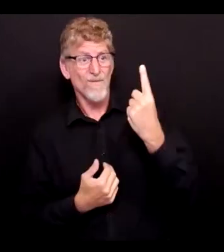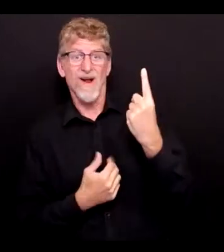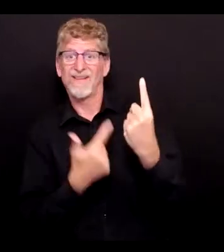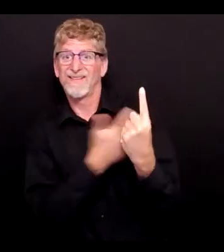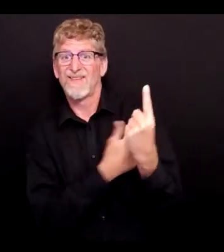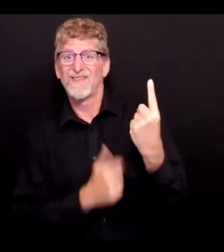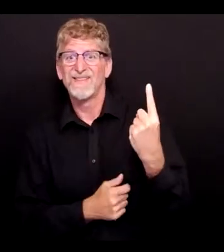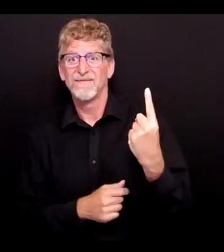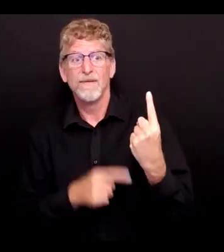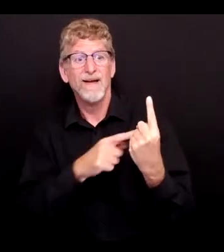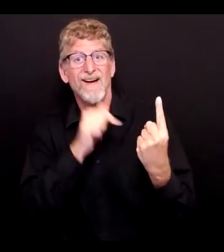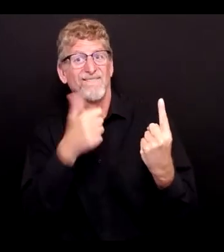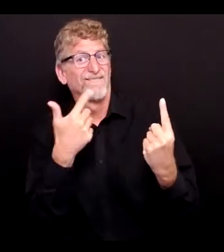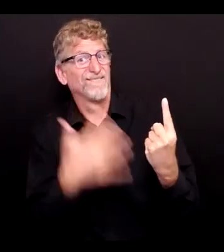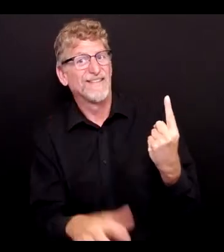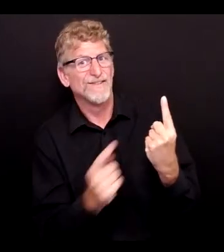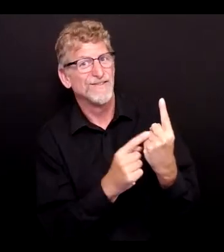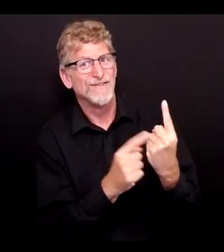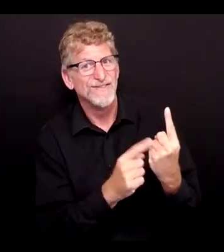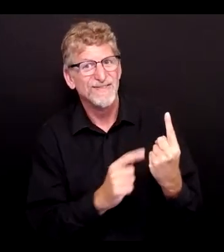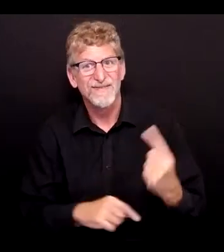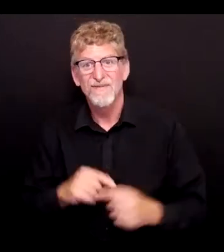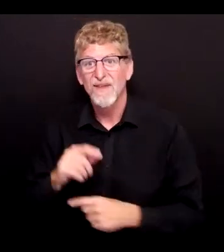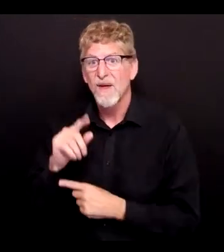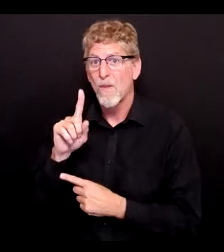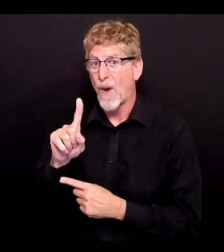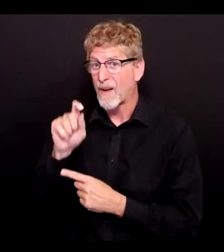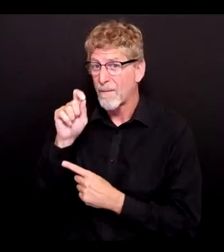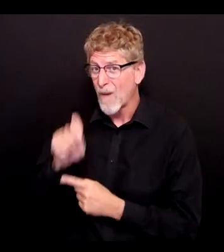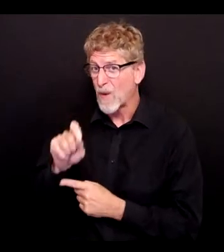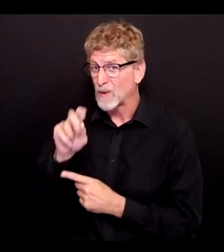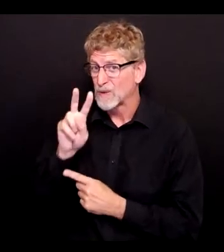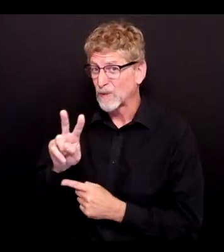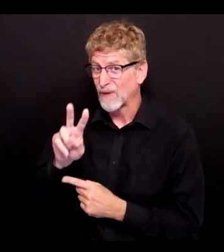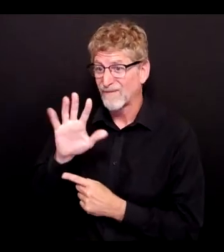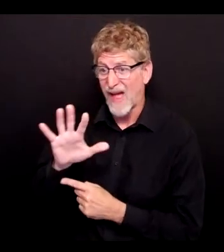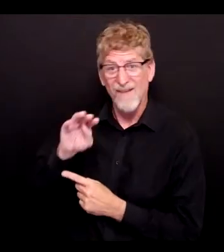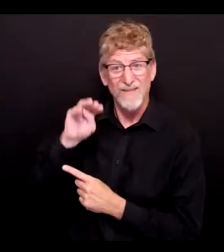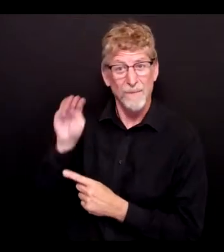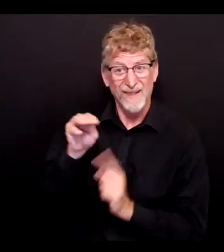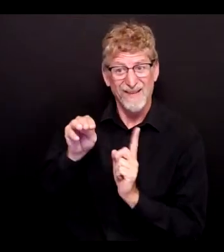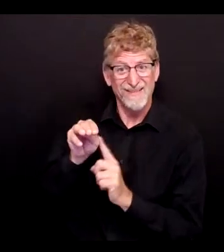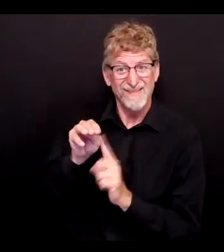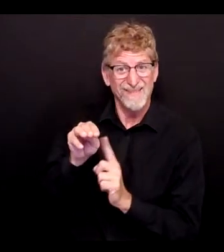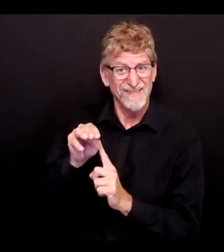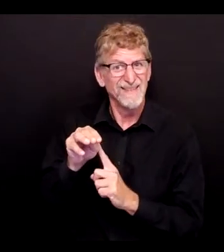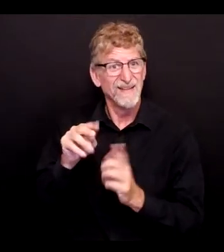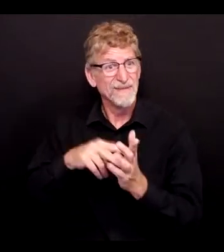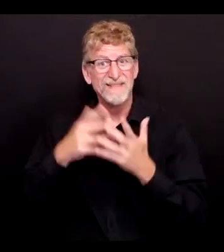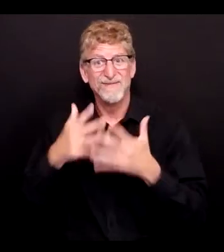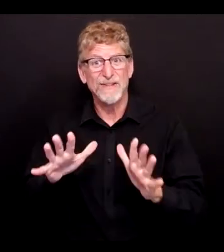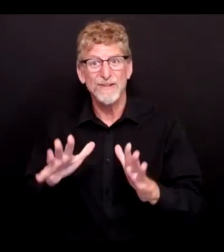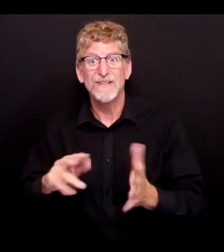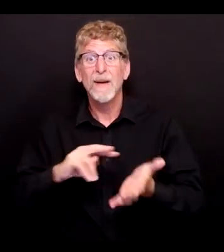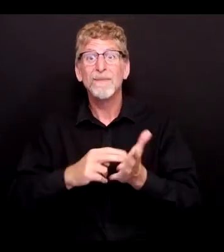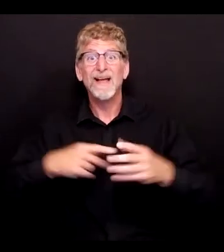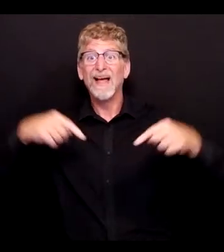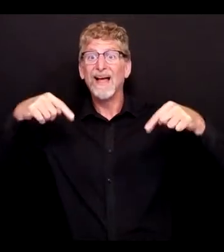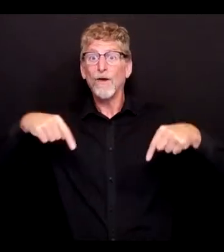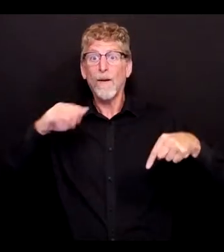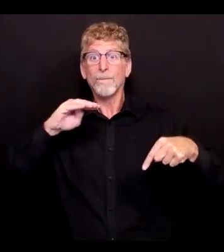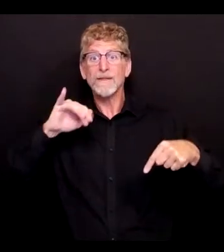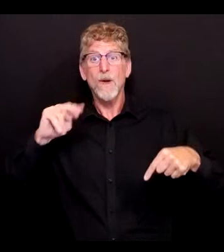vaccination is almost 1.25 million. So that means that 34% of Minnesotans have received at least one dose,